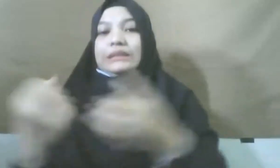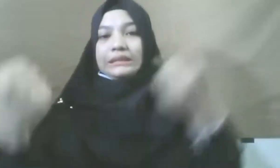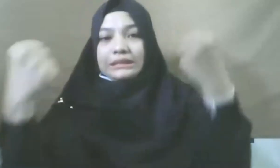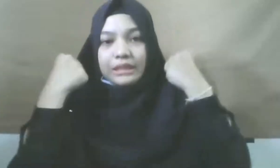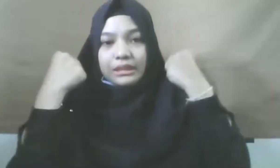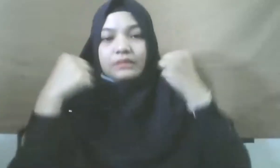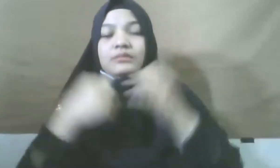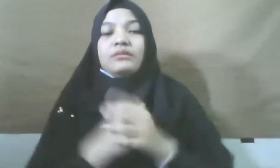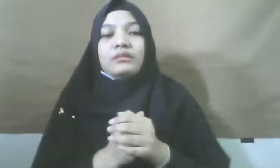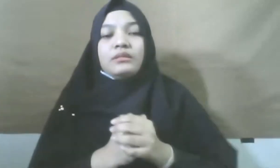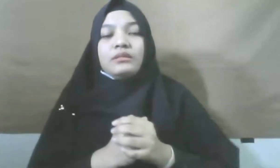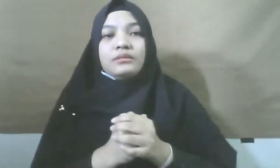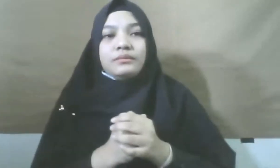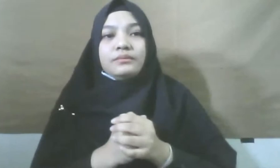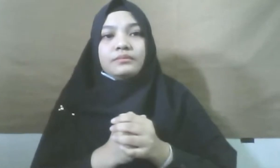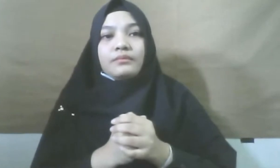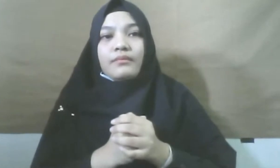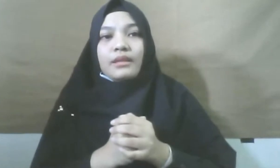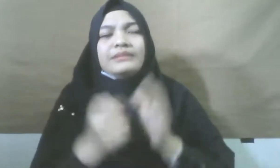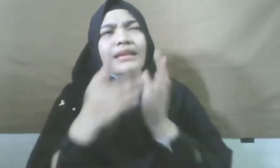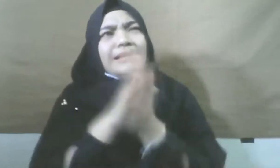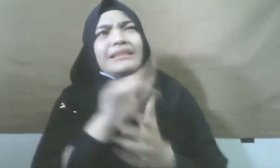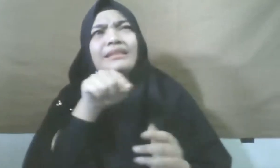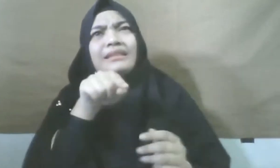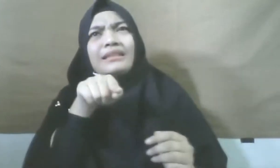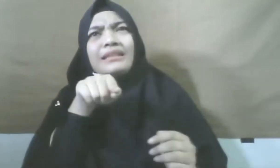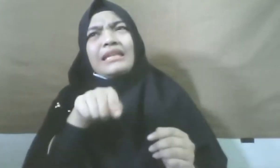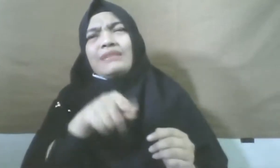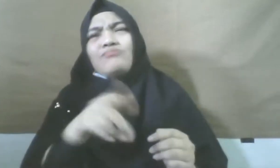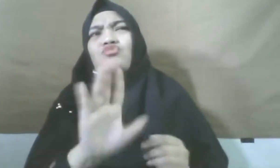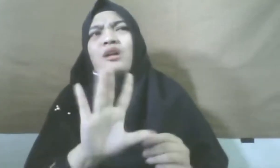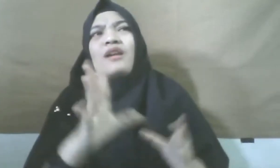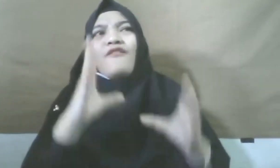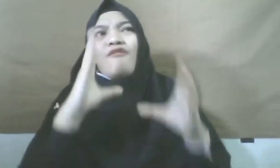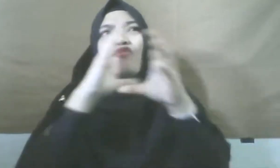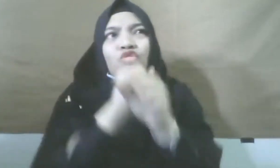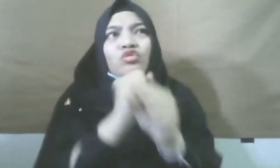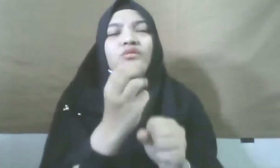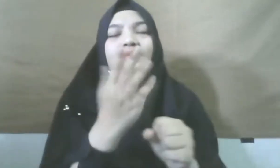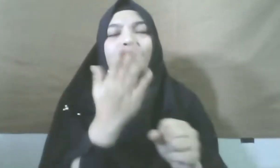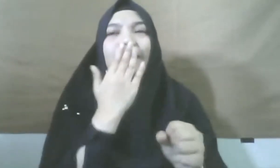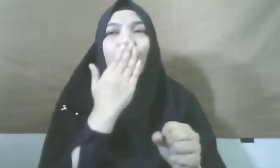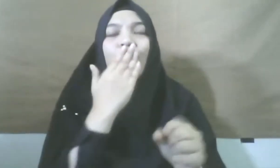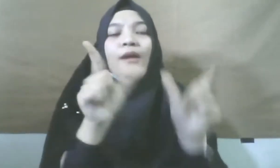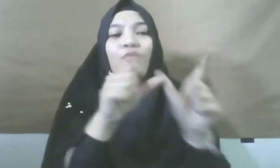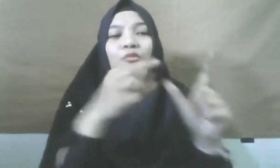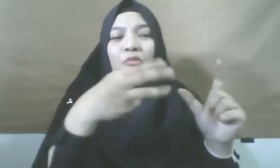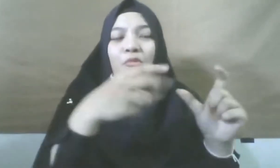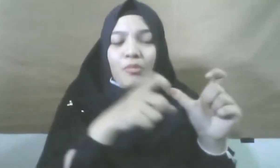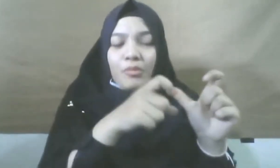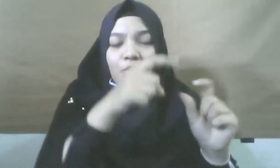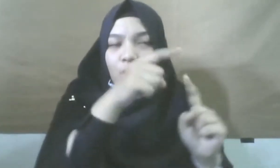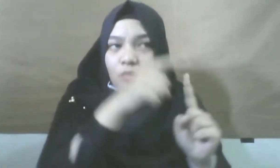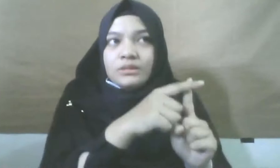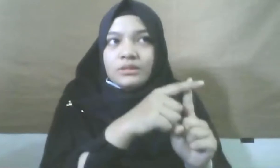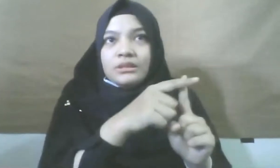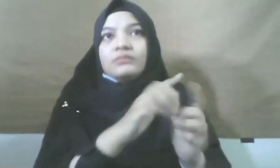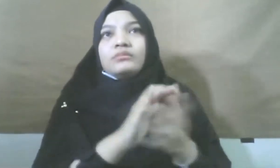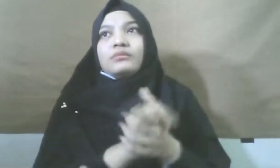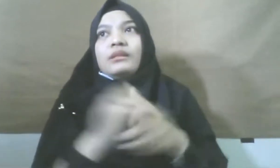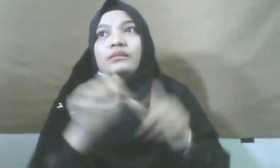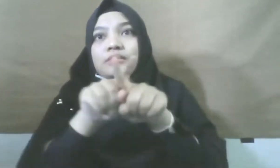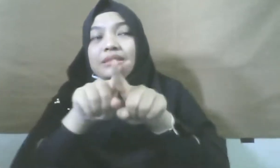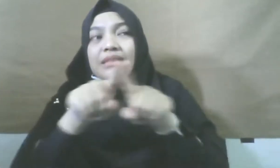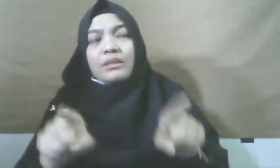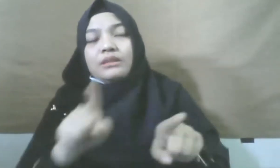COVID care. So it's not just that West Papua will have limited resources for dealing with COVID. Those limited resources